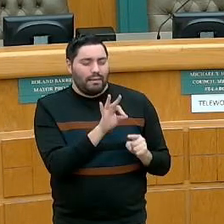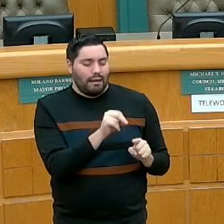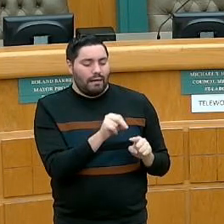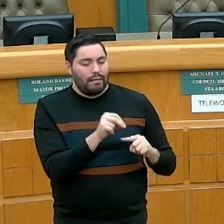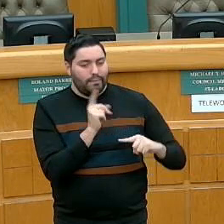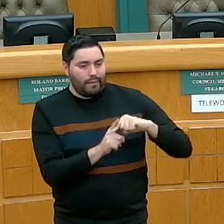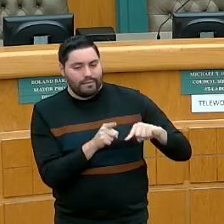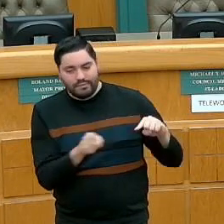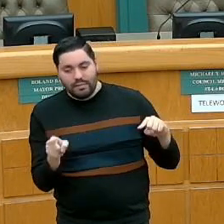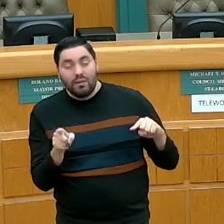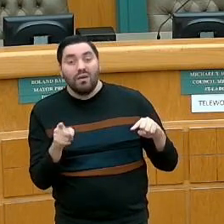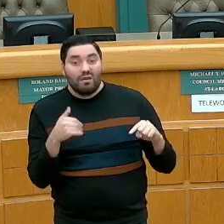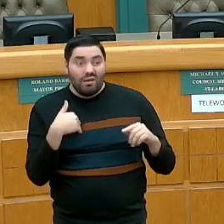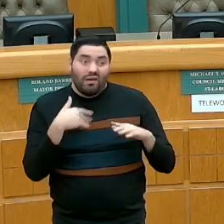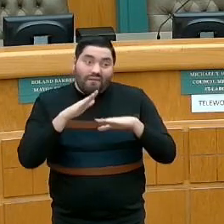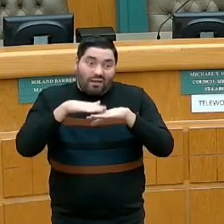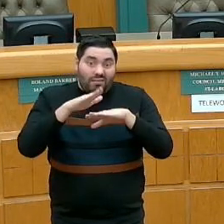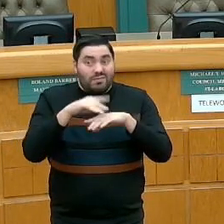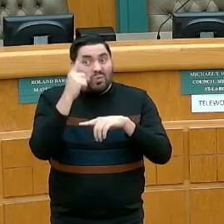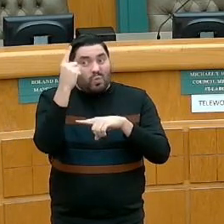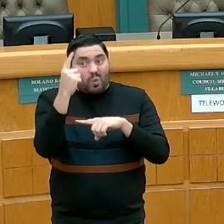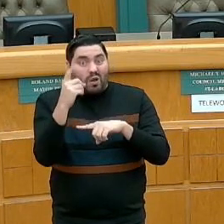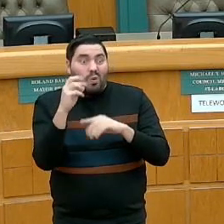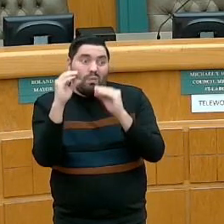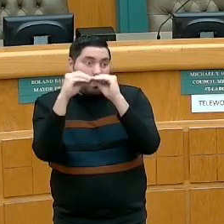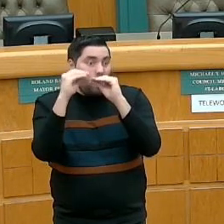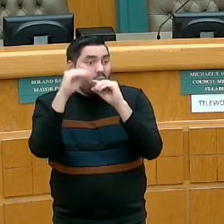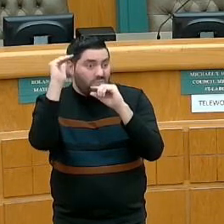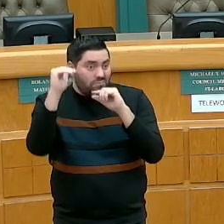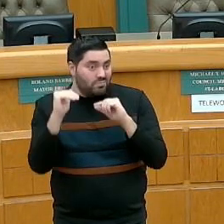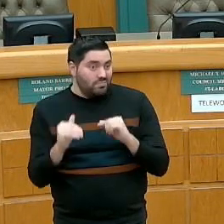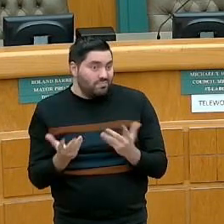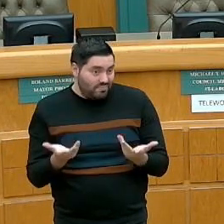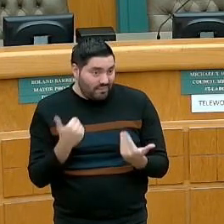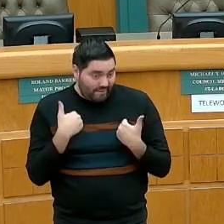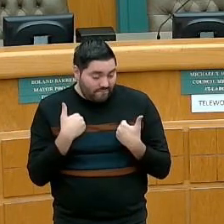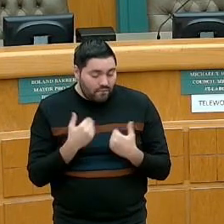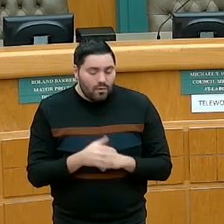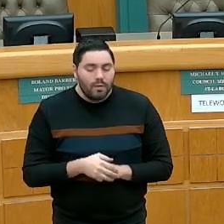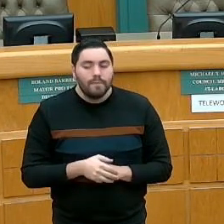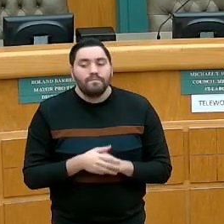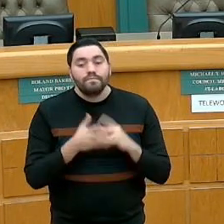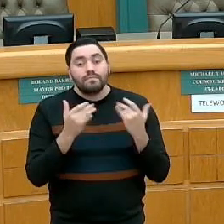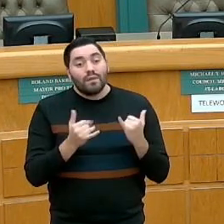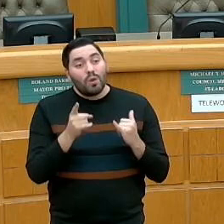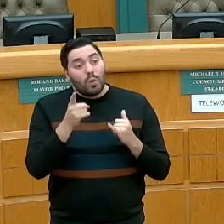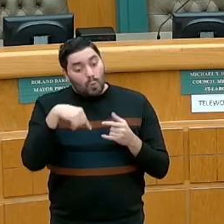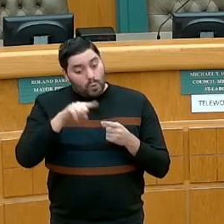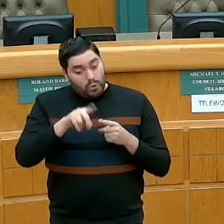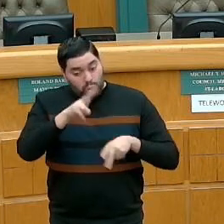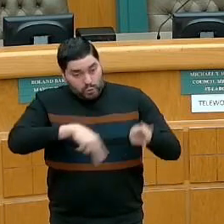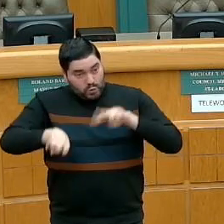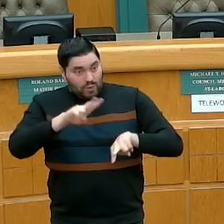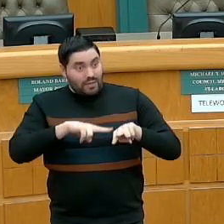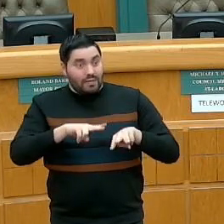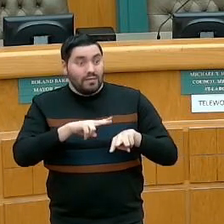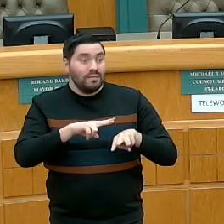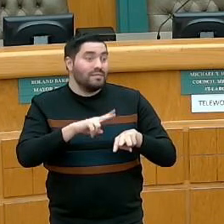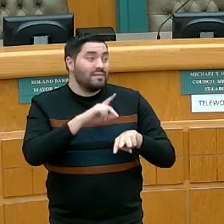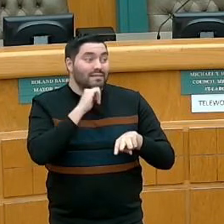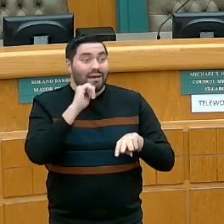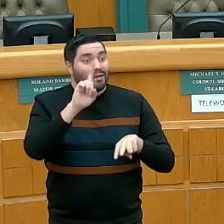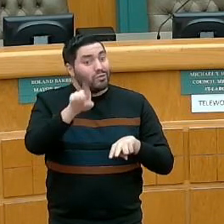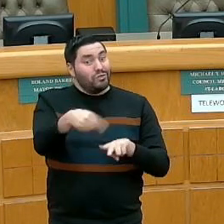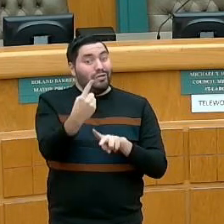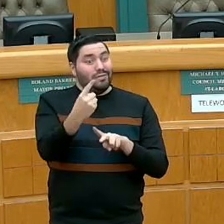90-plus-year-old, has at least 1 confirmed case of COVID-19. And when you look at this, it's not just an elderly